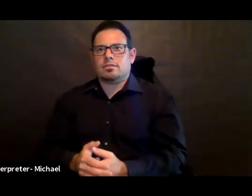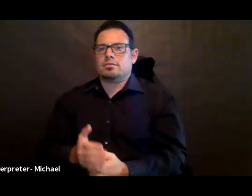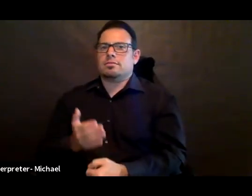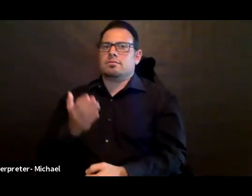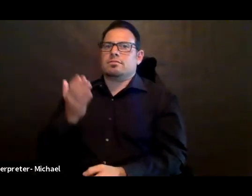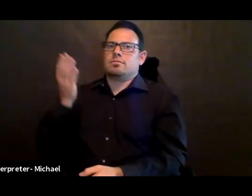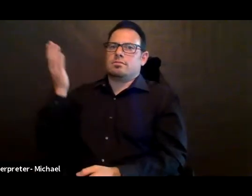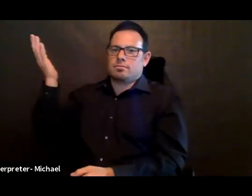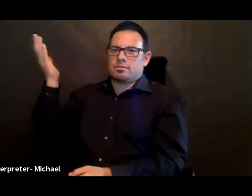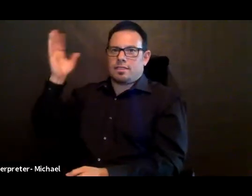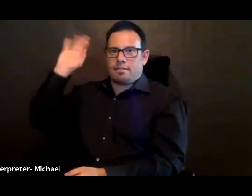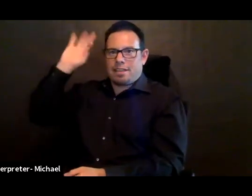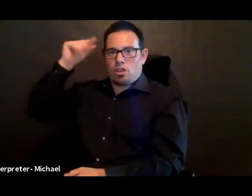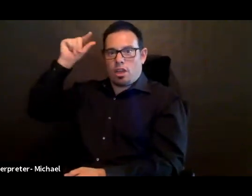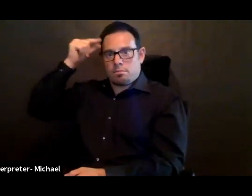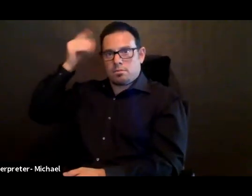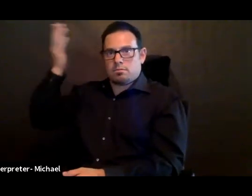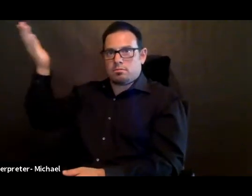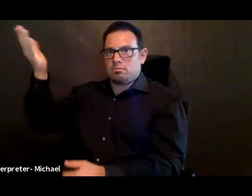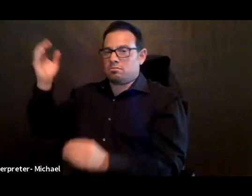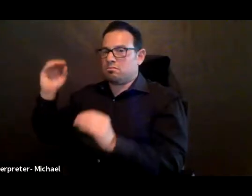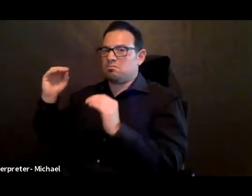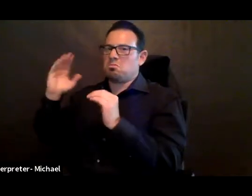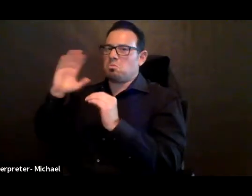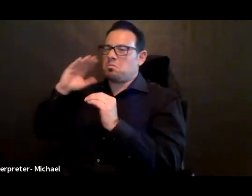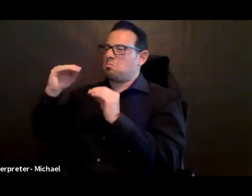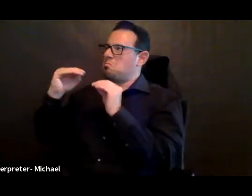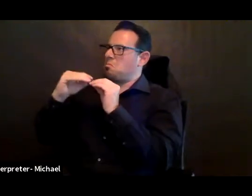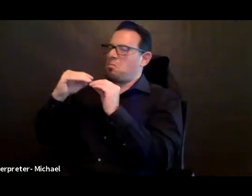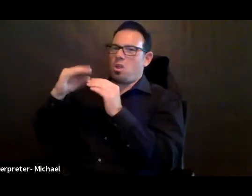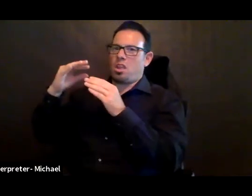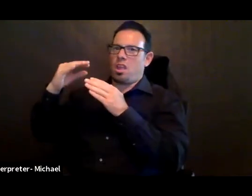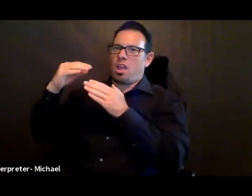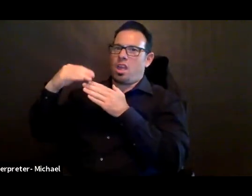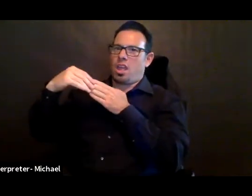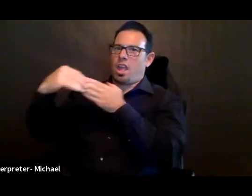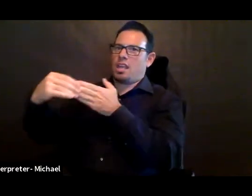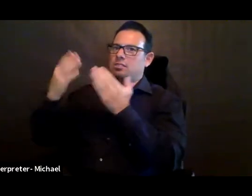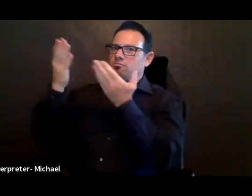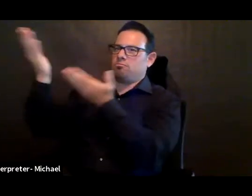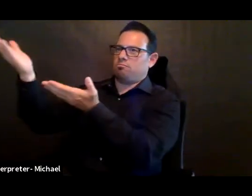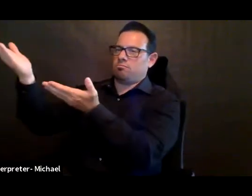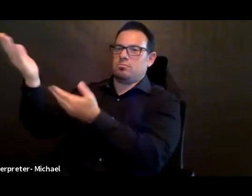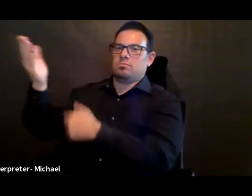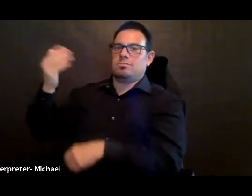with additional questions to reach out to our office this afternoon. Have a good day, and we will talk to you again soon.